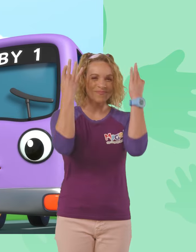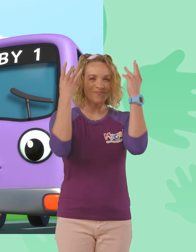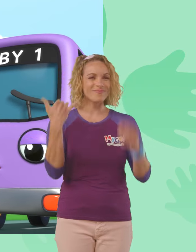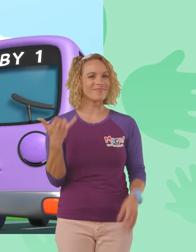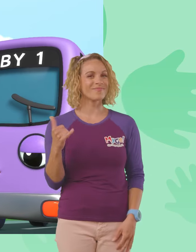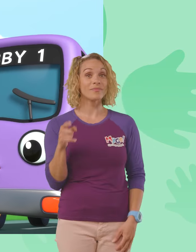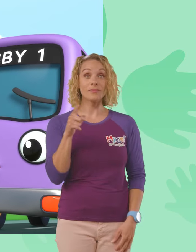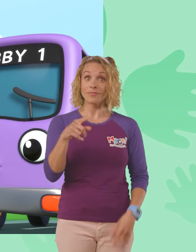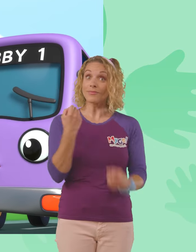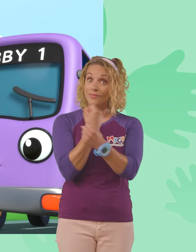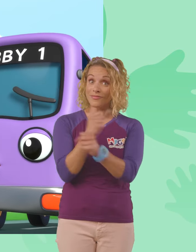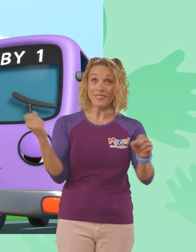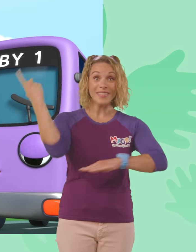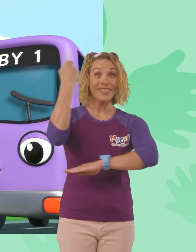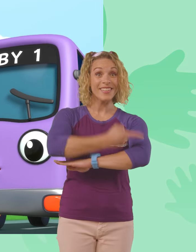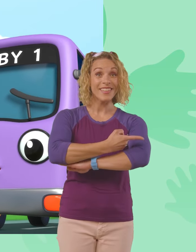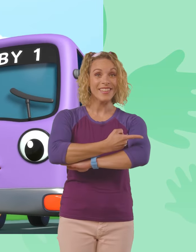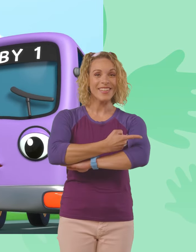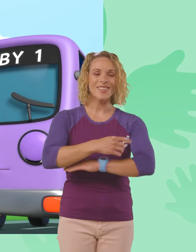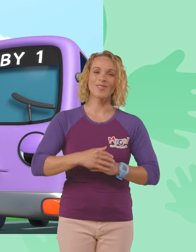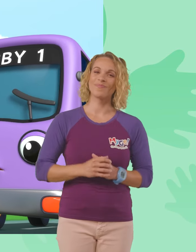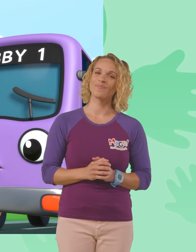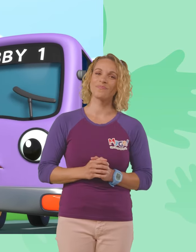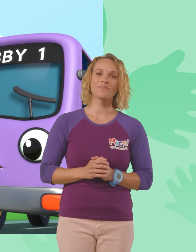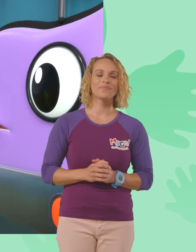Good thinking, Yellow! You saved the day!